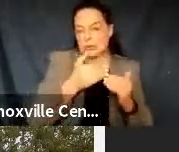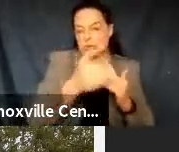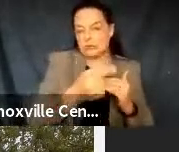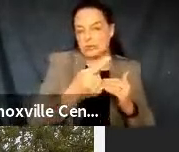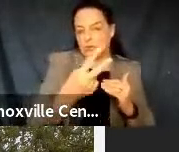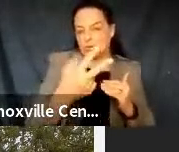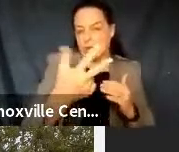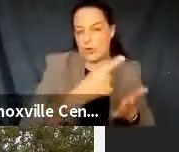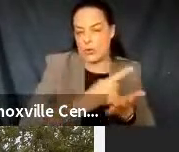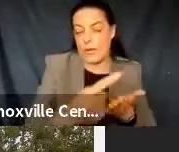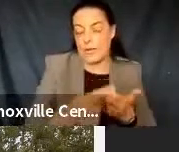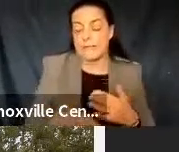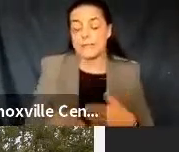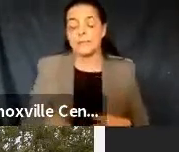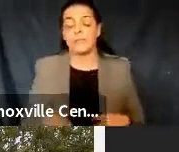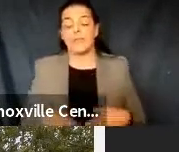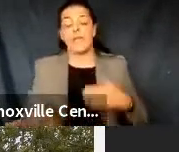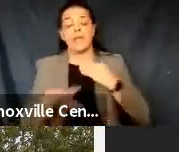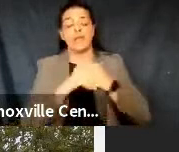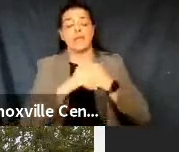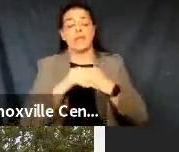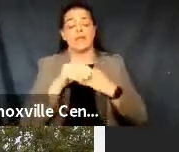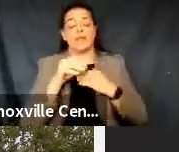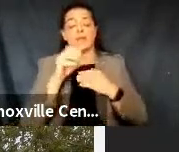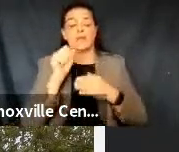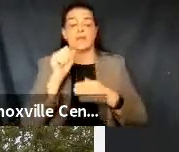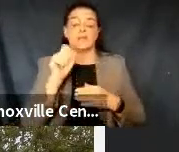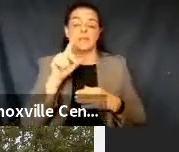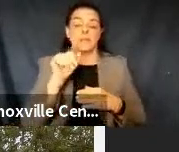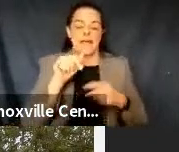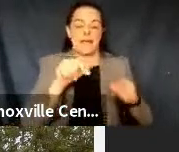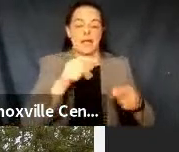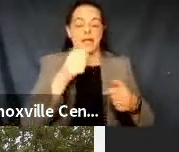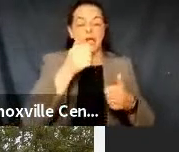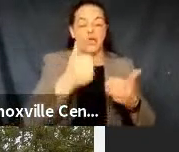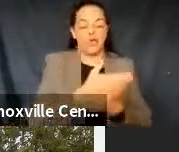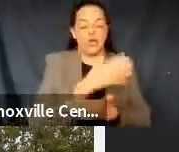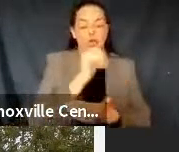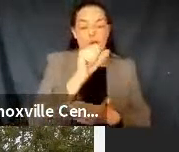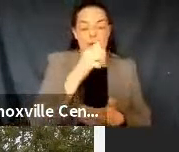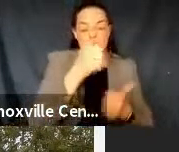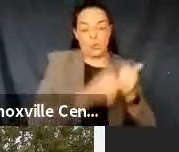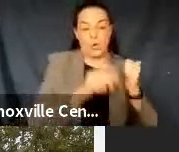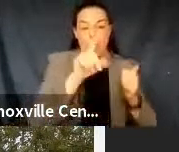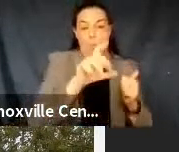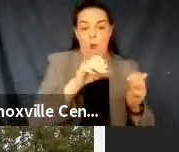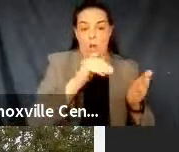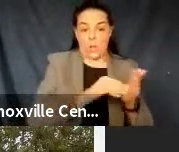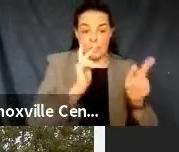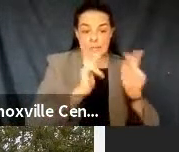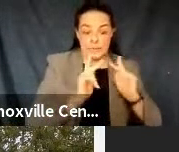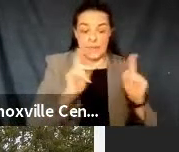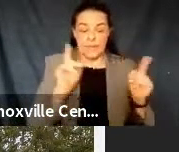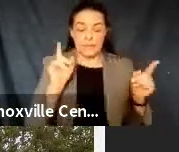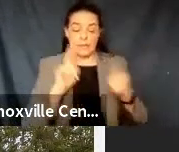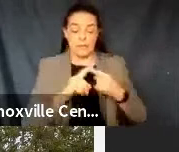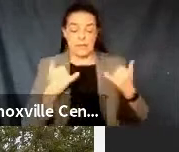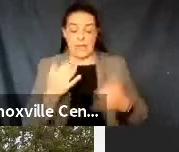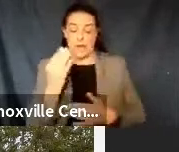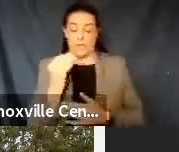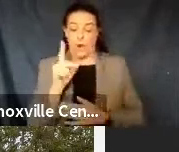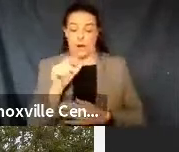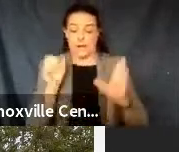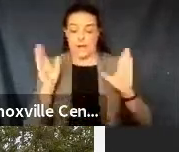data section, the first chart shows new daily COVID cases per 100,000 population. As of today, our 14-day trend line